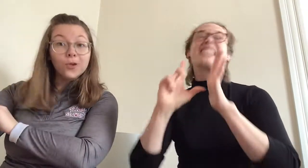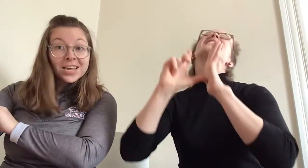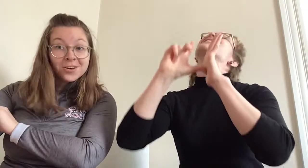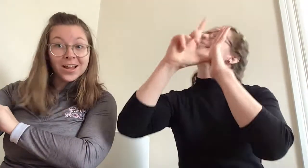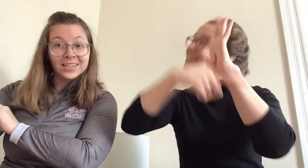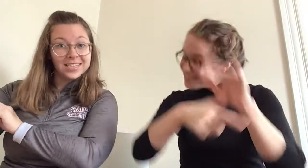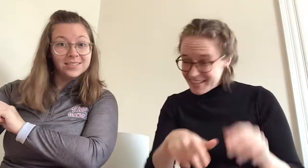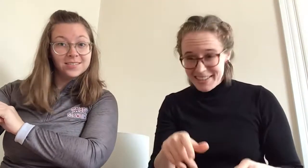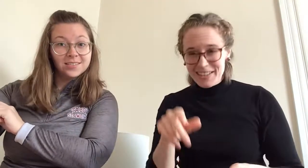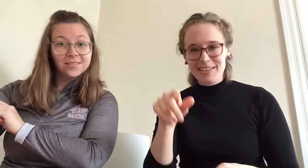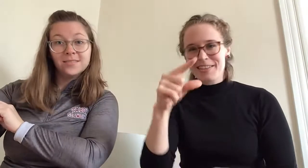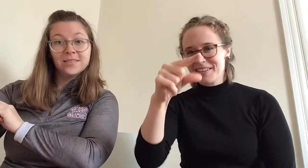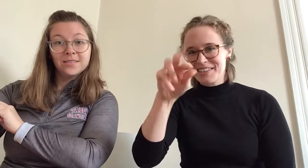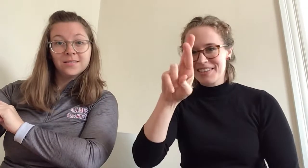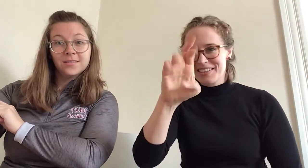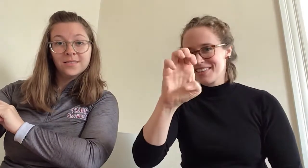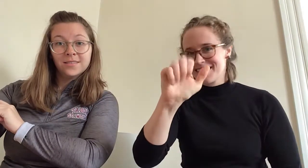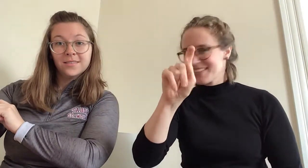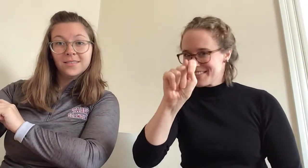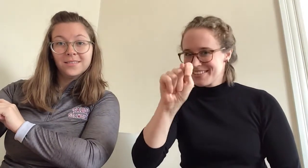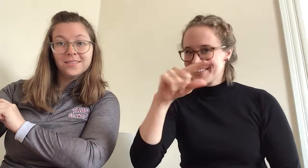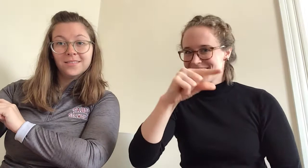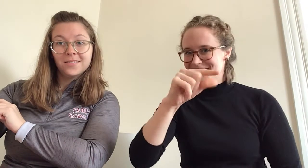and great-grandkids.